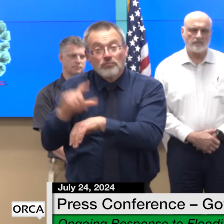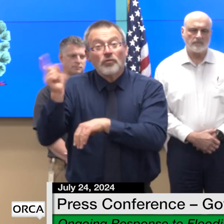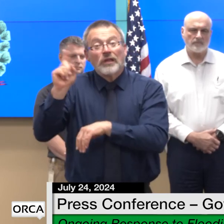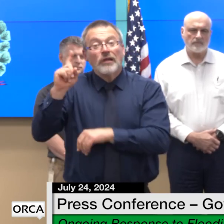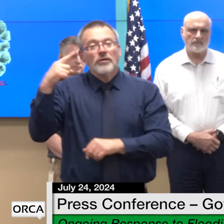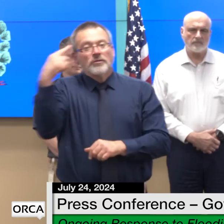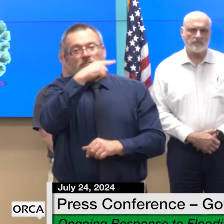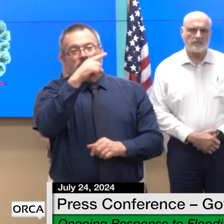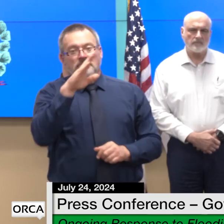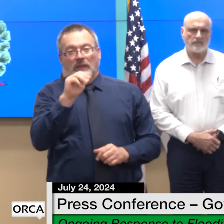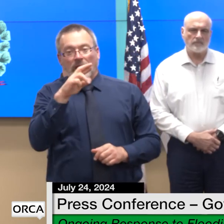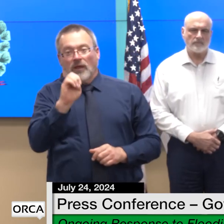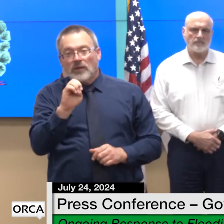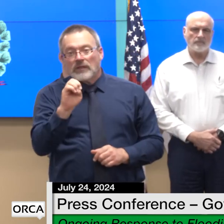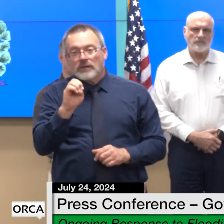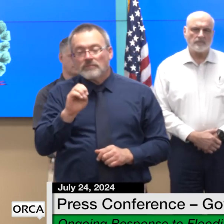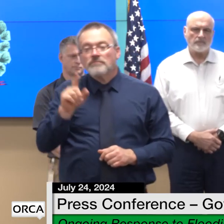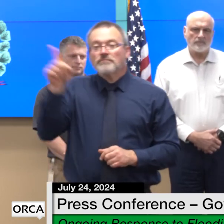Hinesburg,